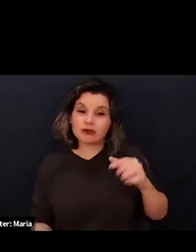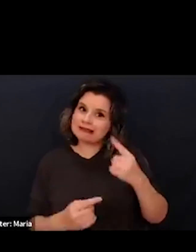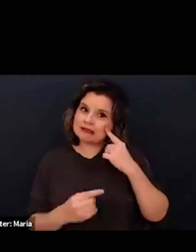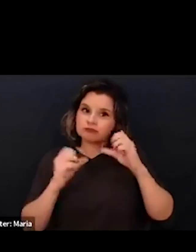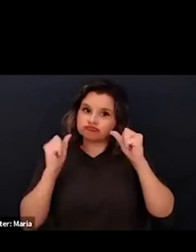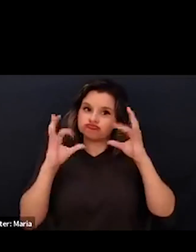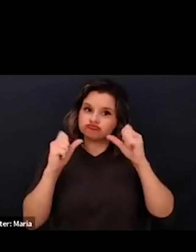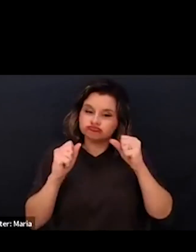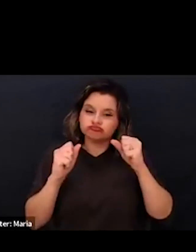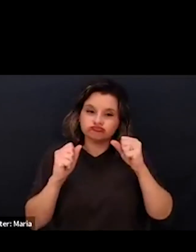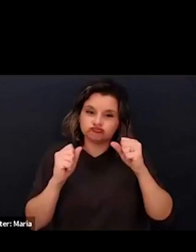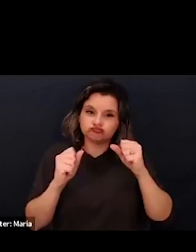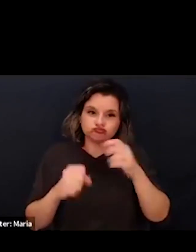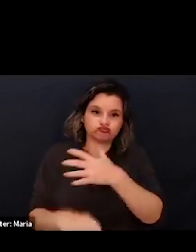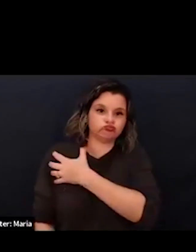incredibly powerful